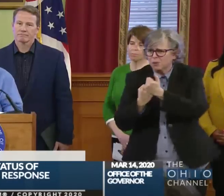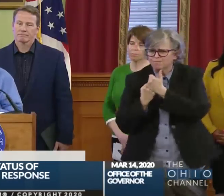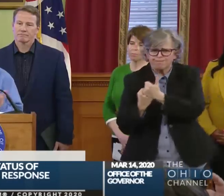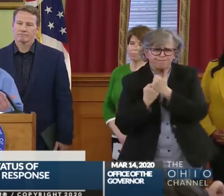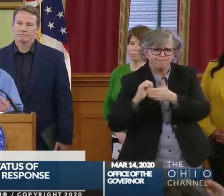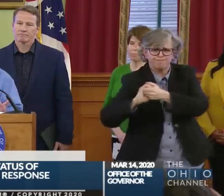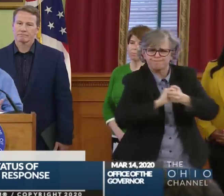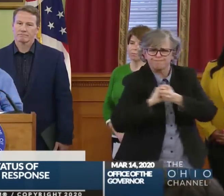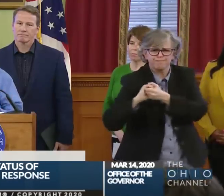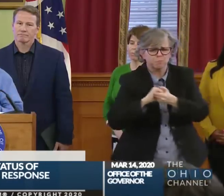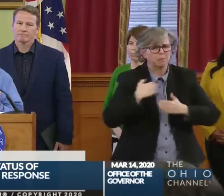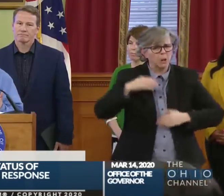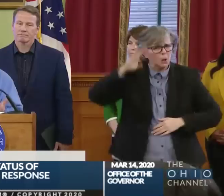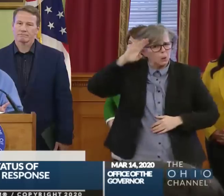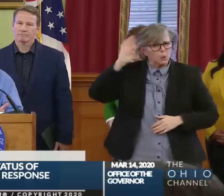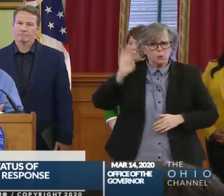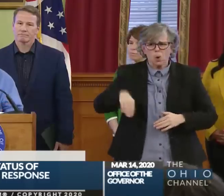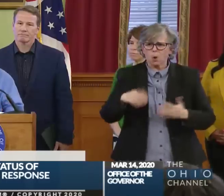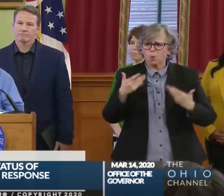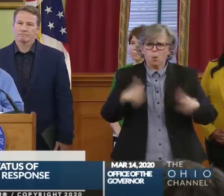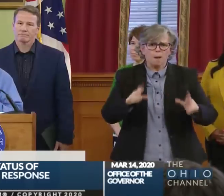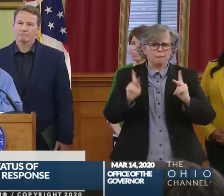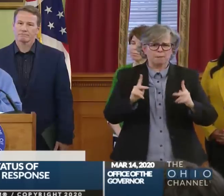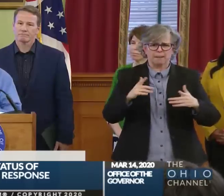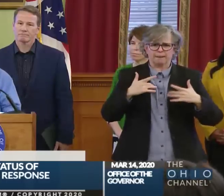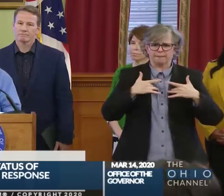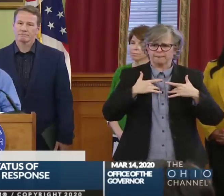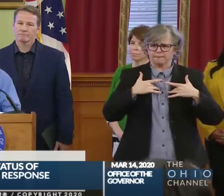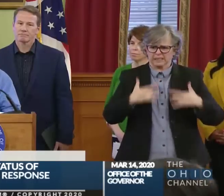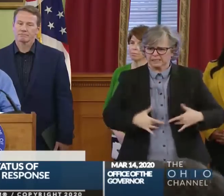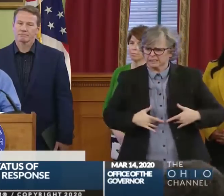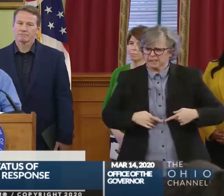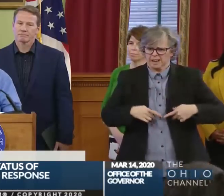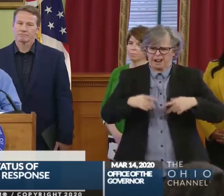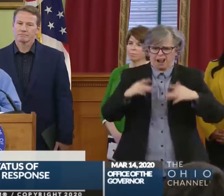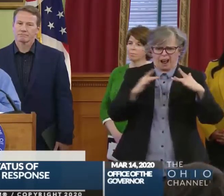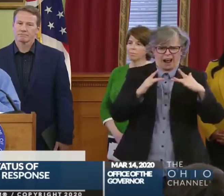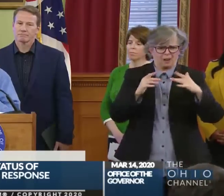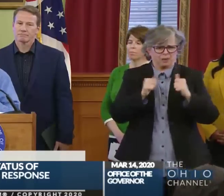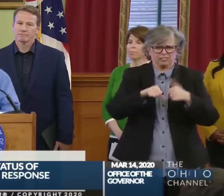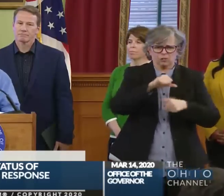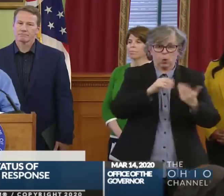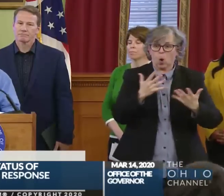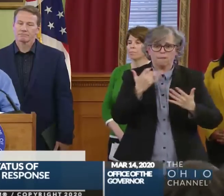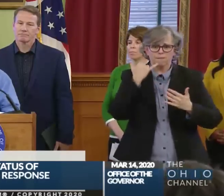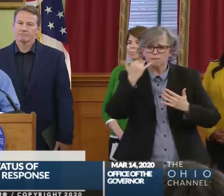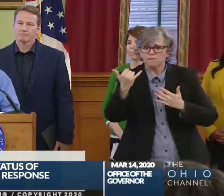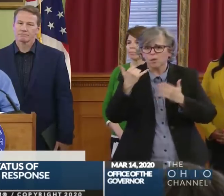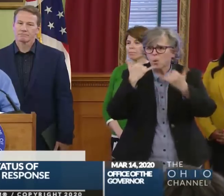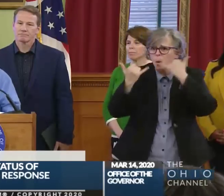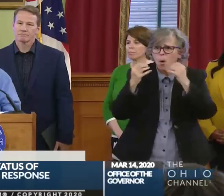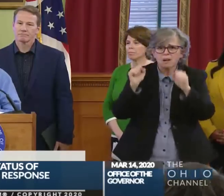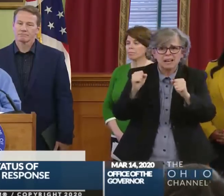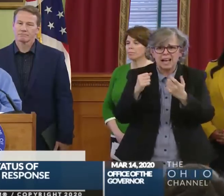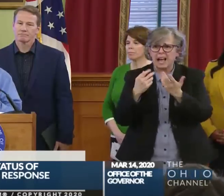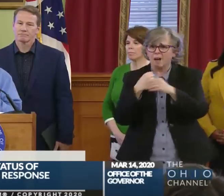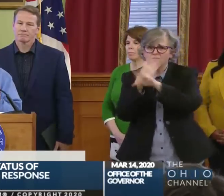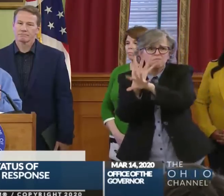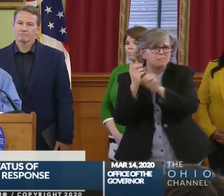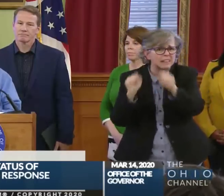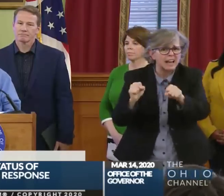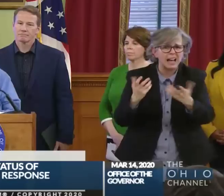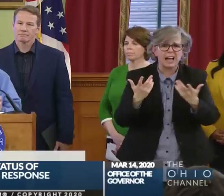physical contact, get too close to each other, but there's still the telephone. There's other ways to communicate. If